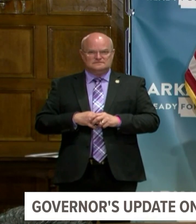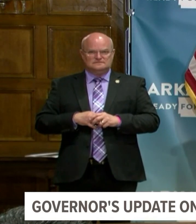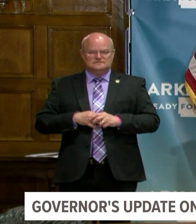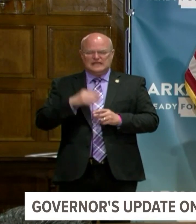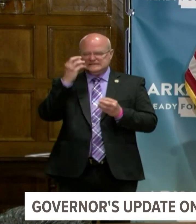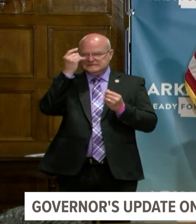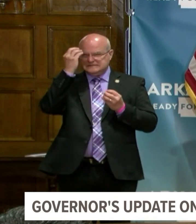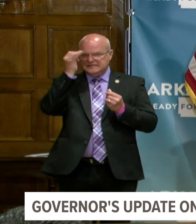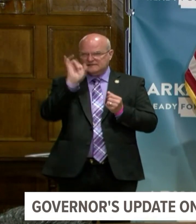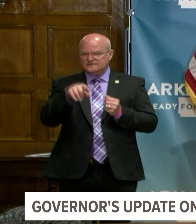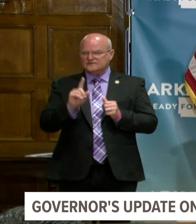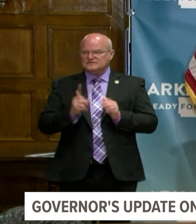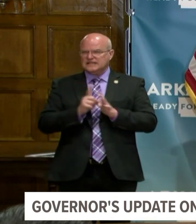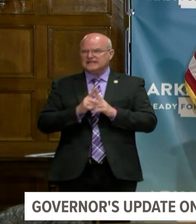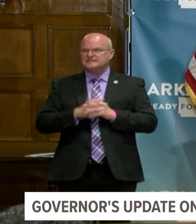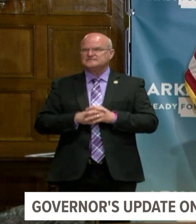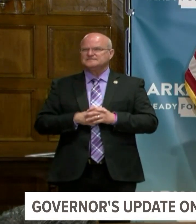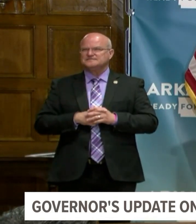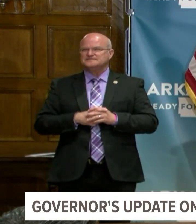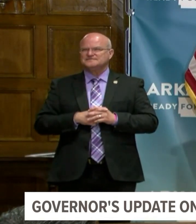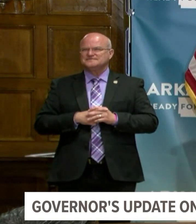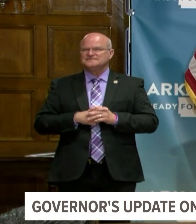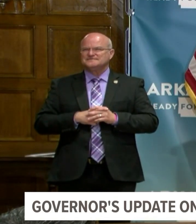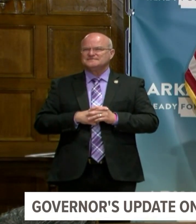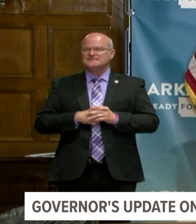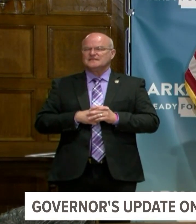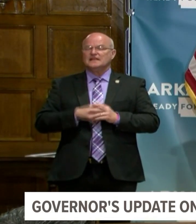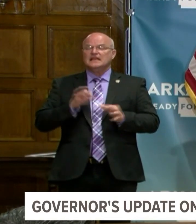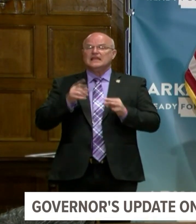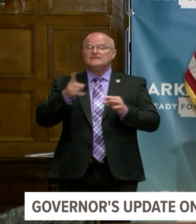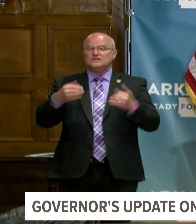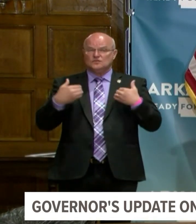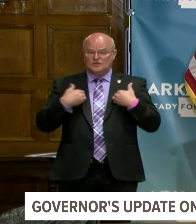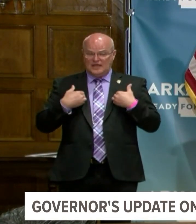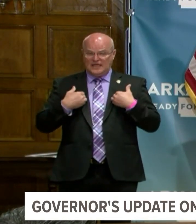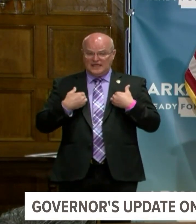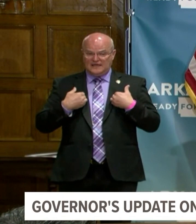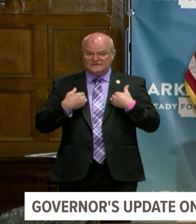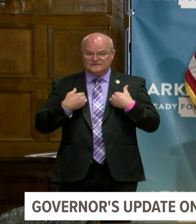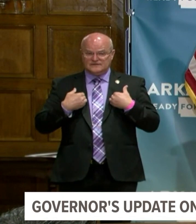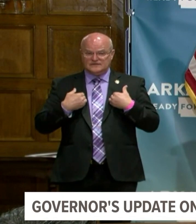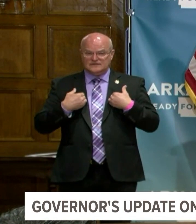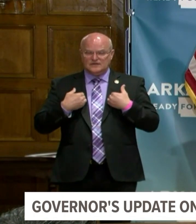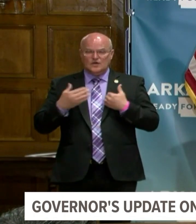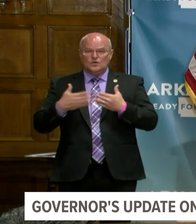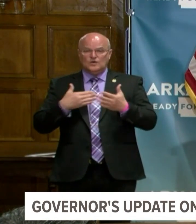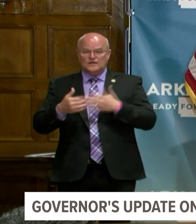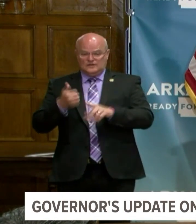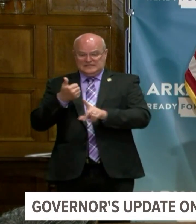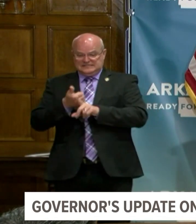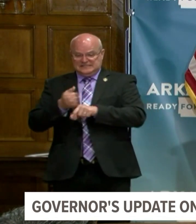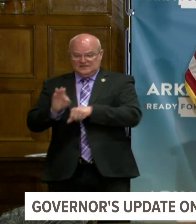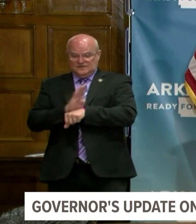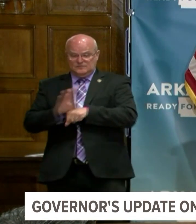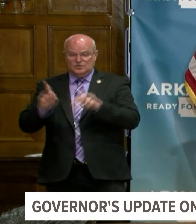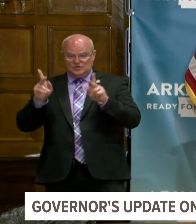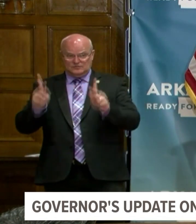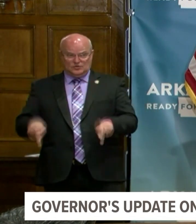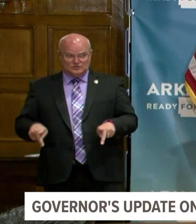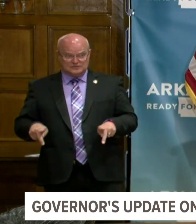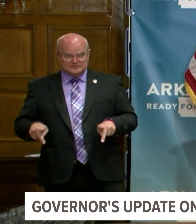I've got to think that through for a second. If you have, whether it's a self-employed